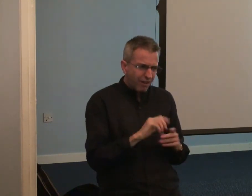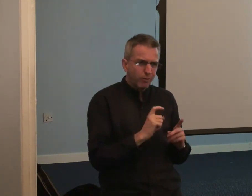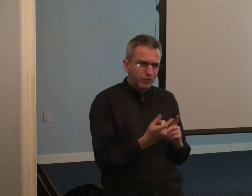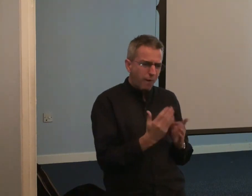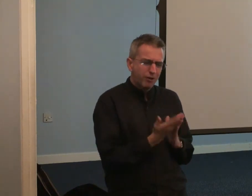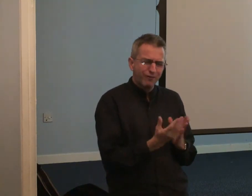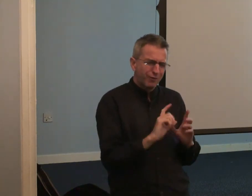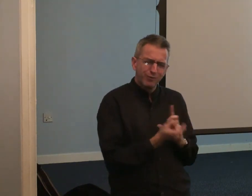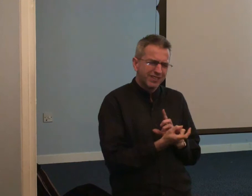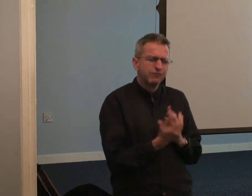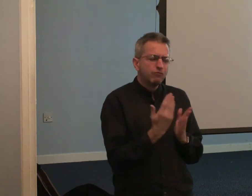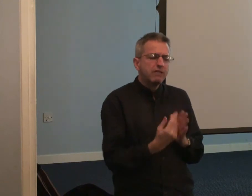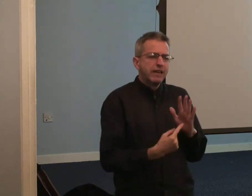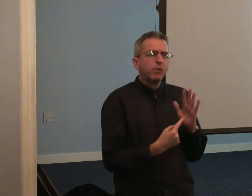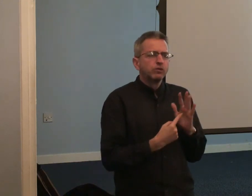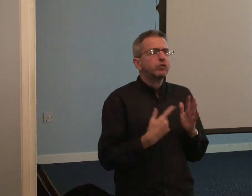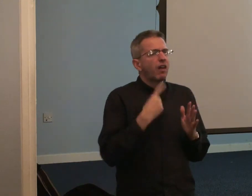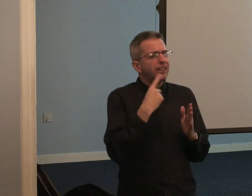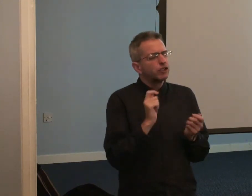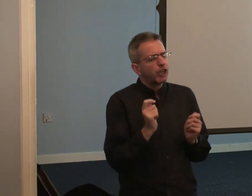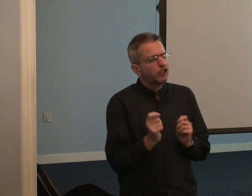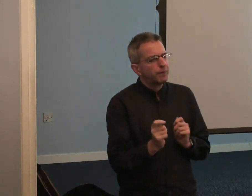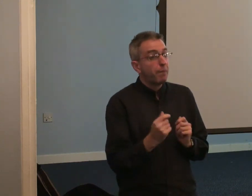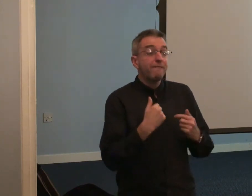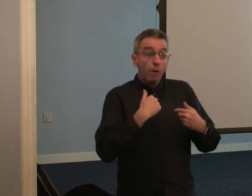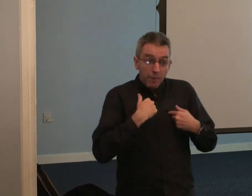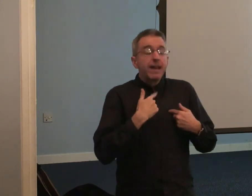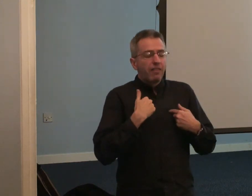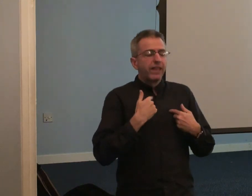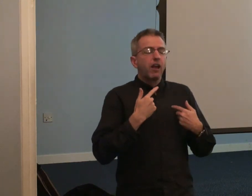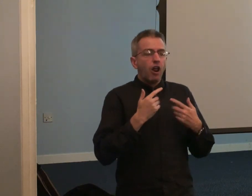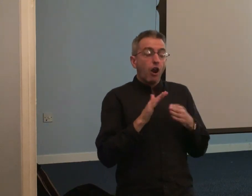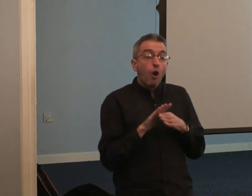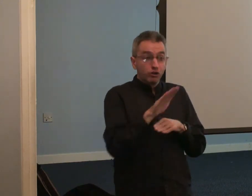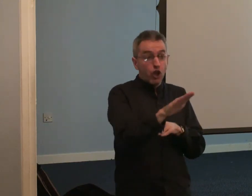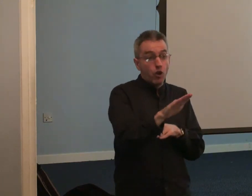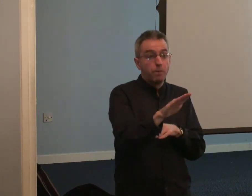it's a person with a deaf cochlear implant who identifies themselves as deaf, I feel we should welcome them into the deaf community.